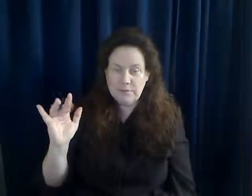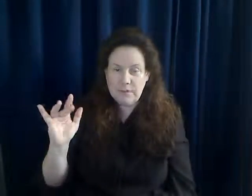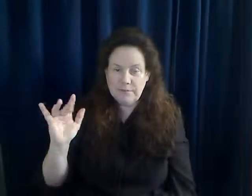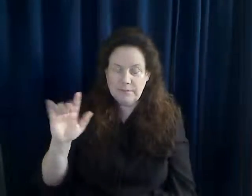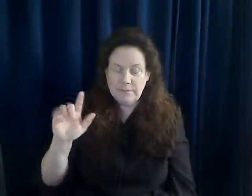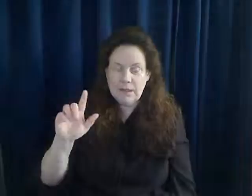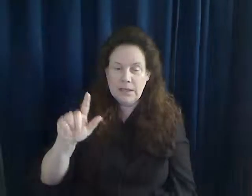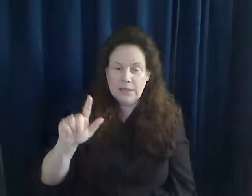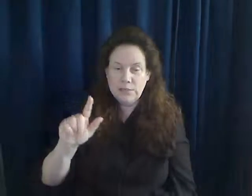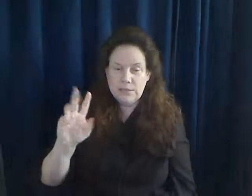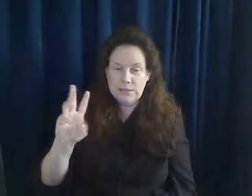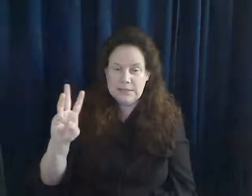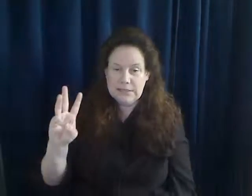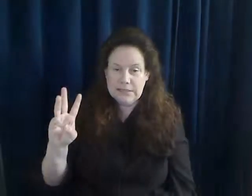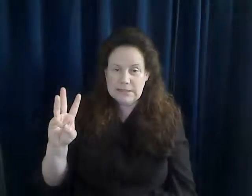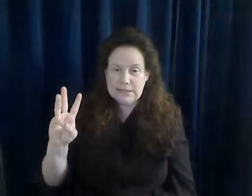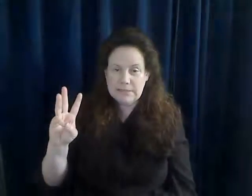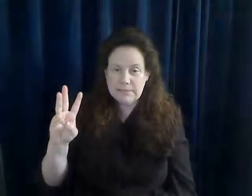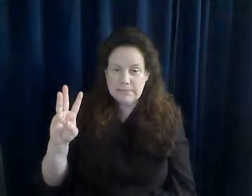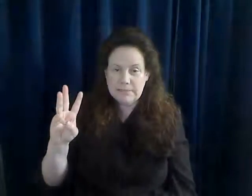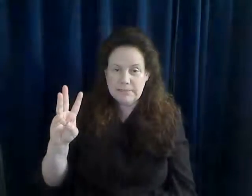25. 26,